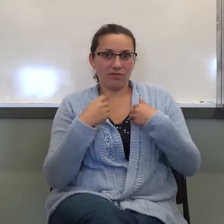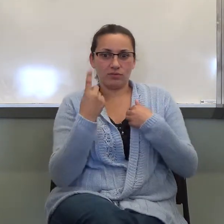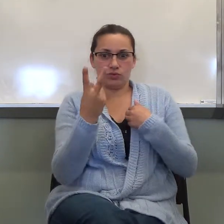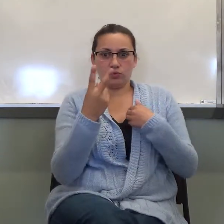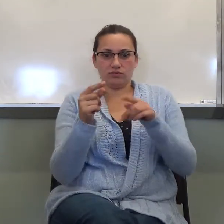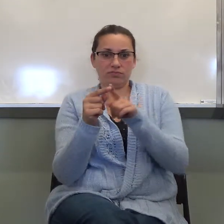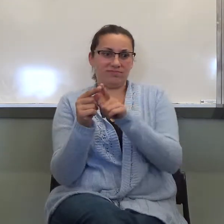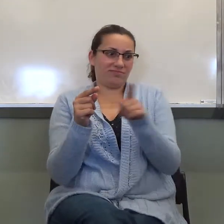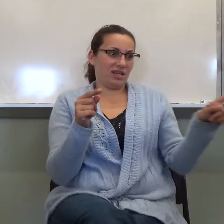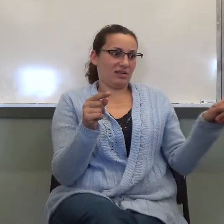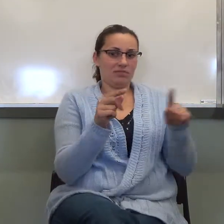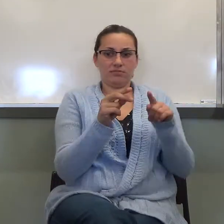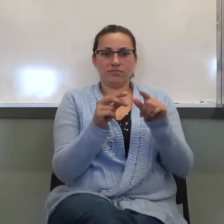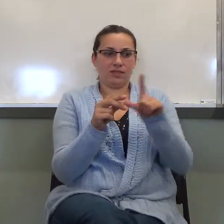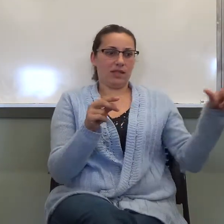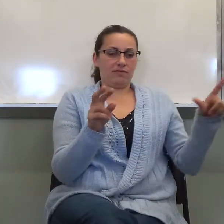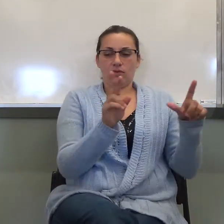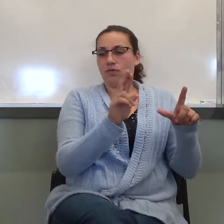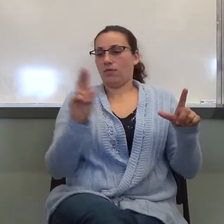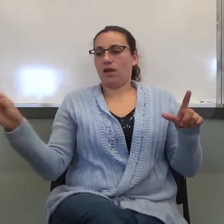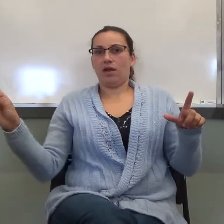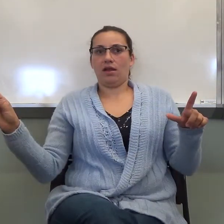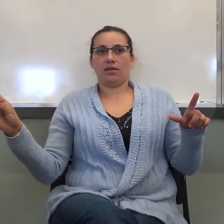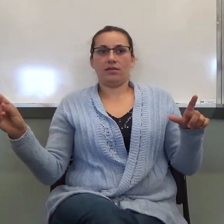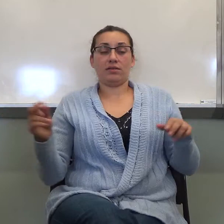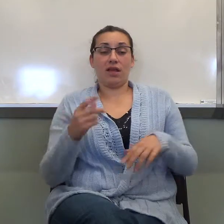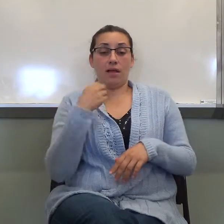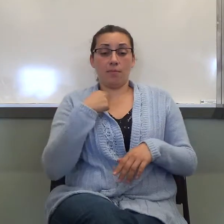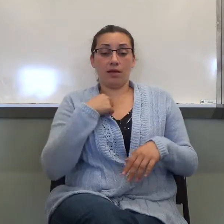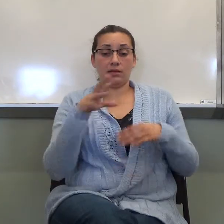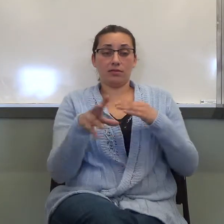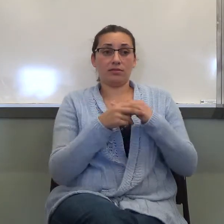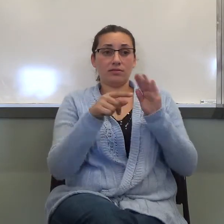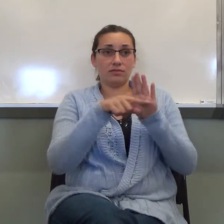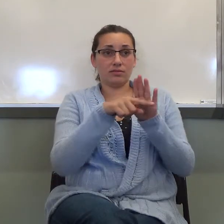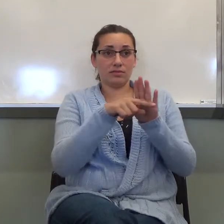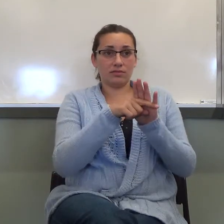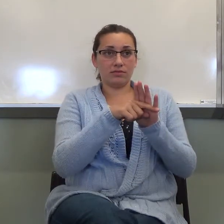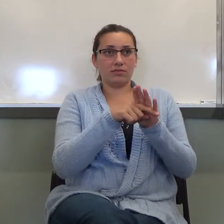in, is if I'm going to add a negative, let's suppose I add 3 plus or minus 1.